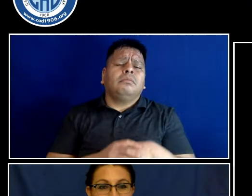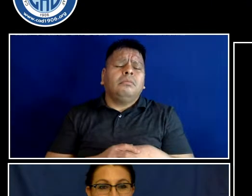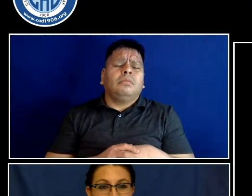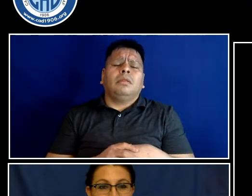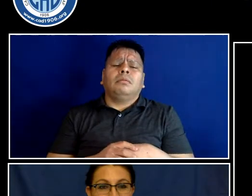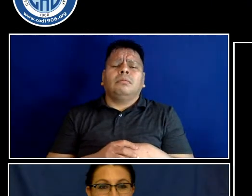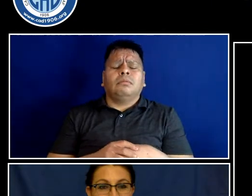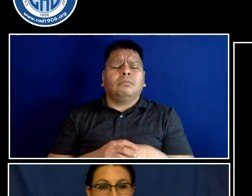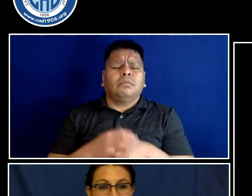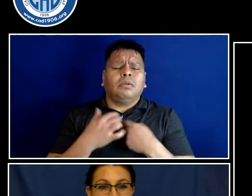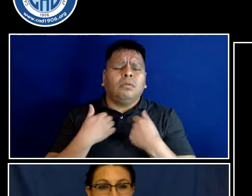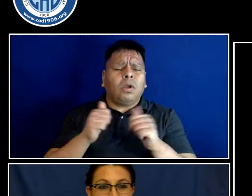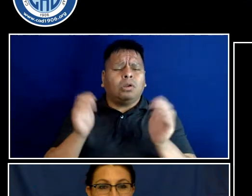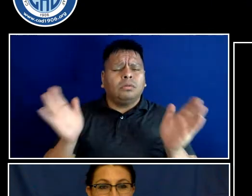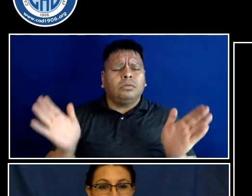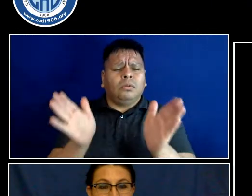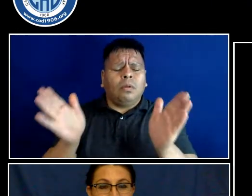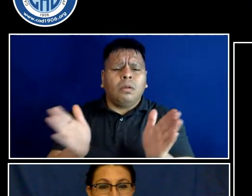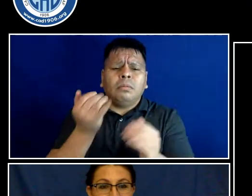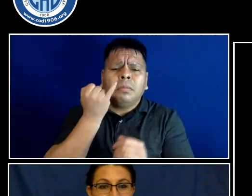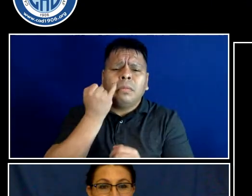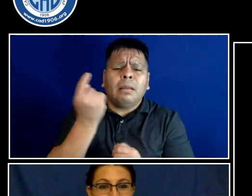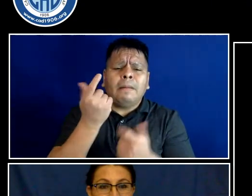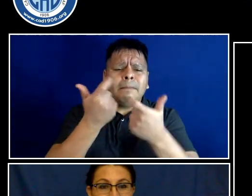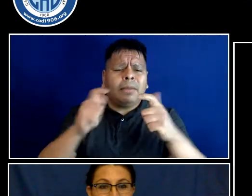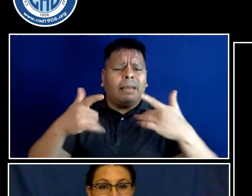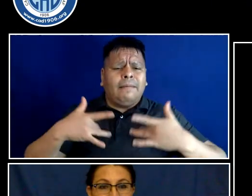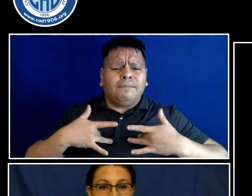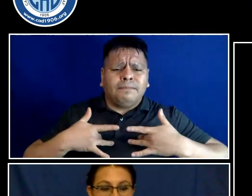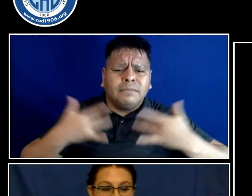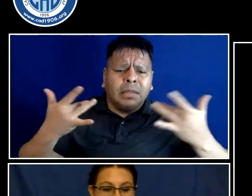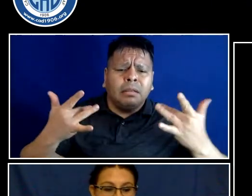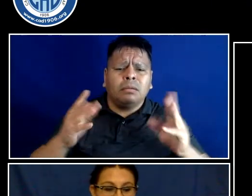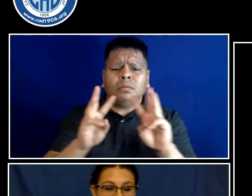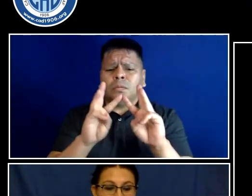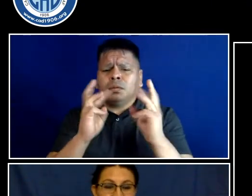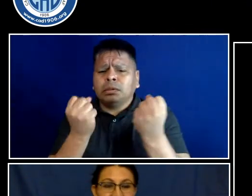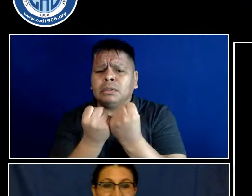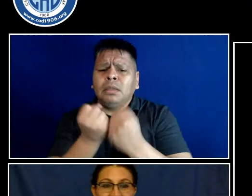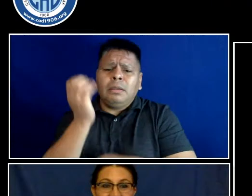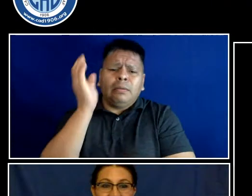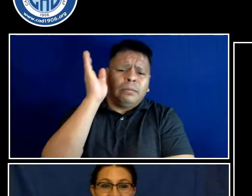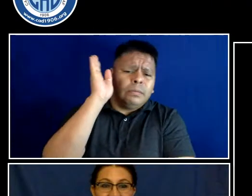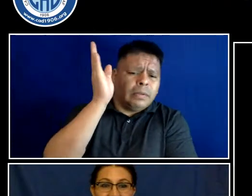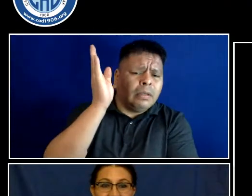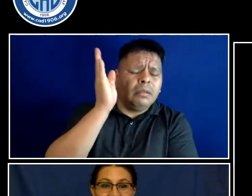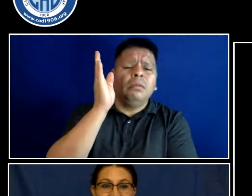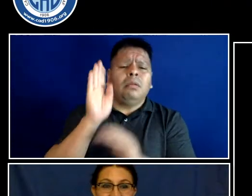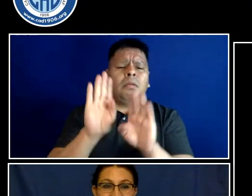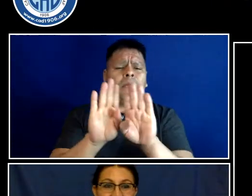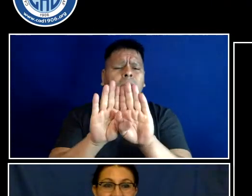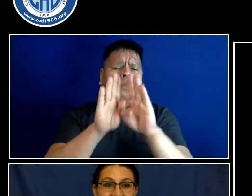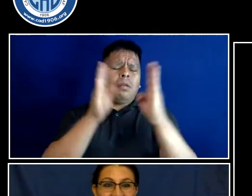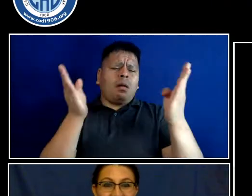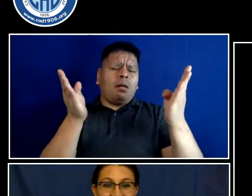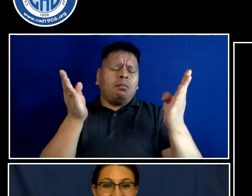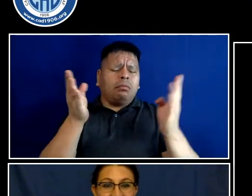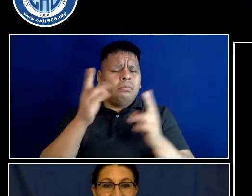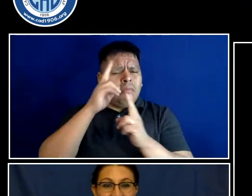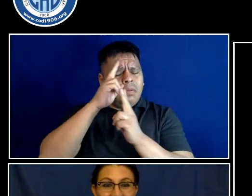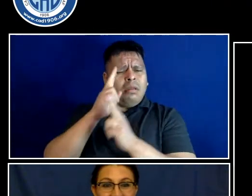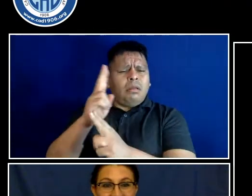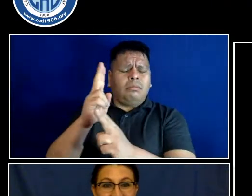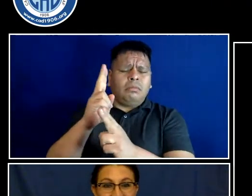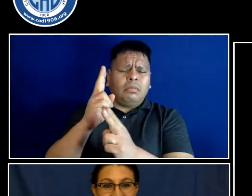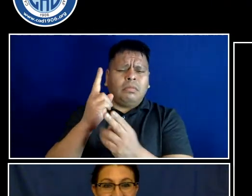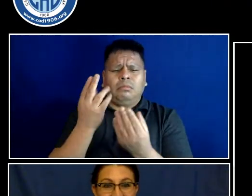This is Roberto speaking. Being that we are on indigenous lands, we would encourage folks, if you